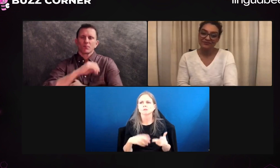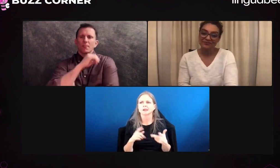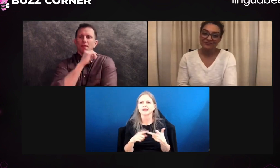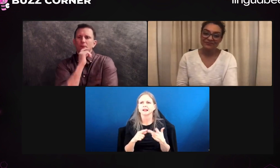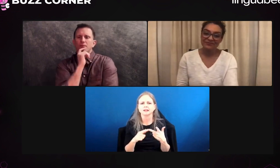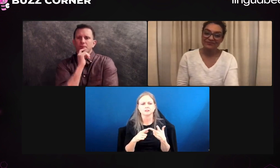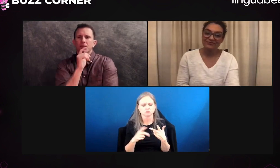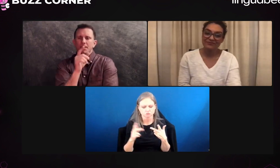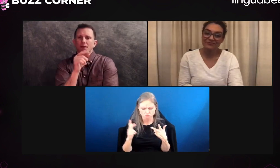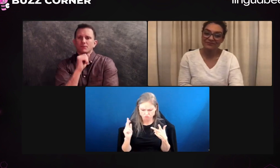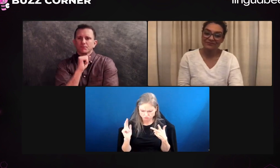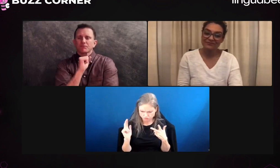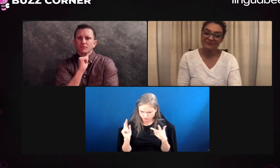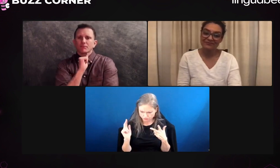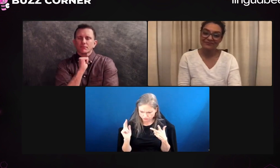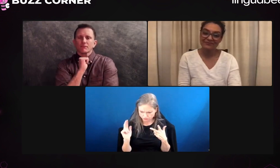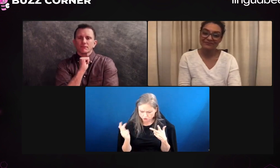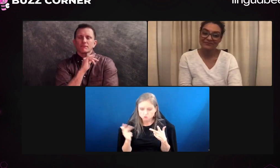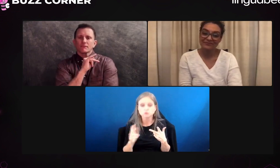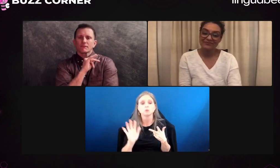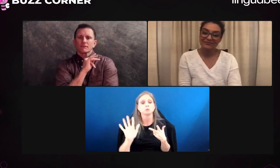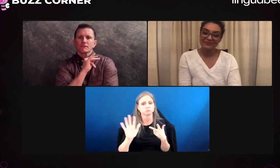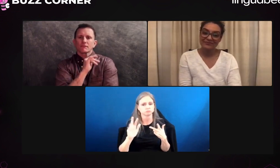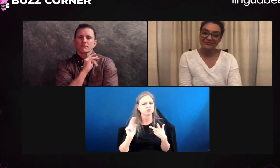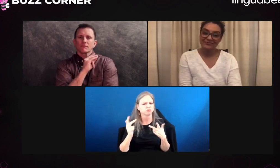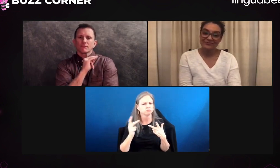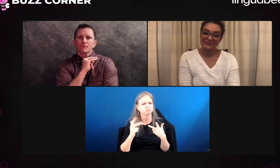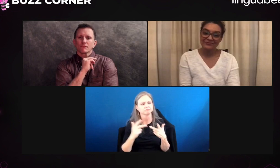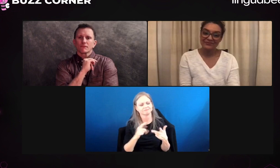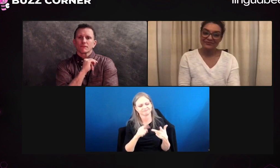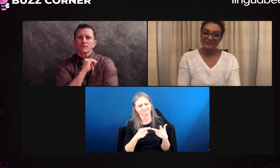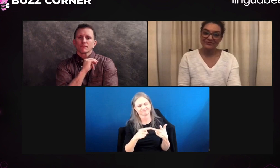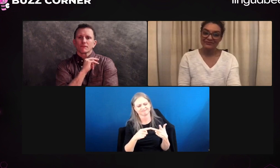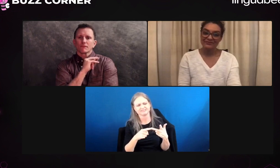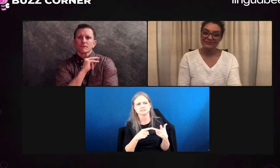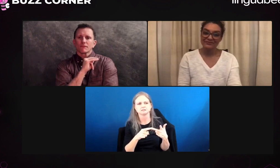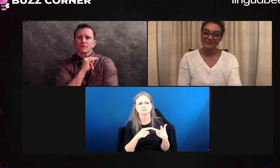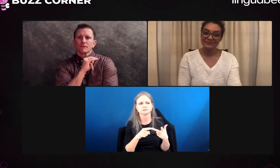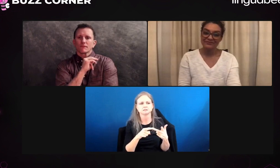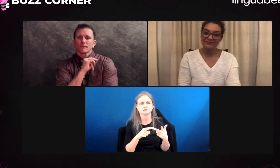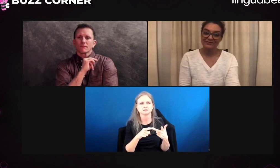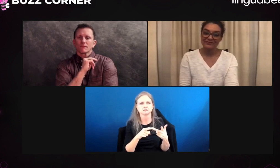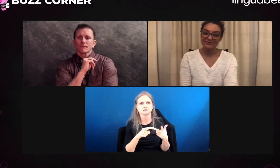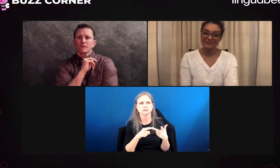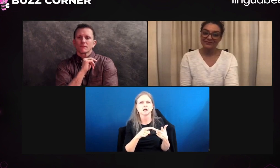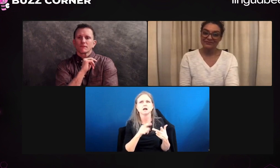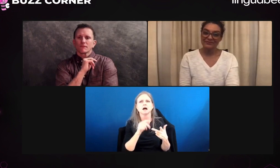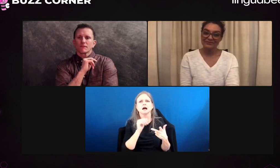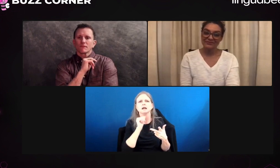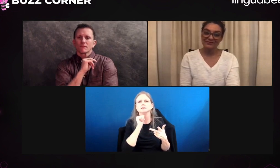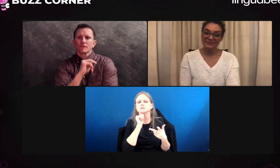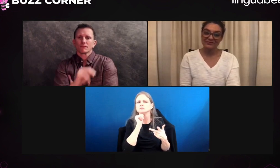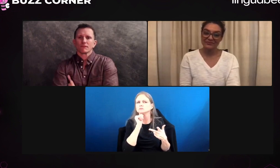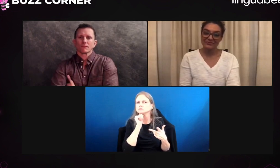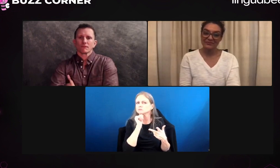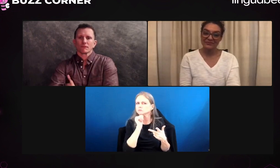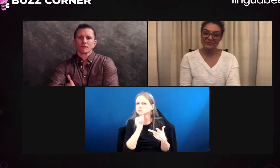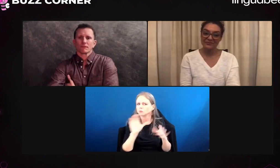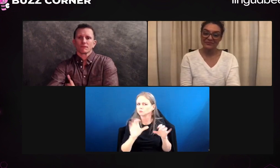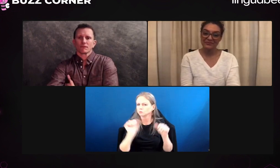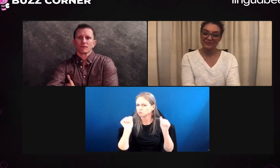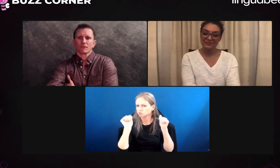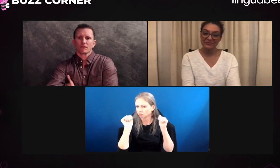an advocate. Yeah. Yeah, just that I'm being appropriately represented. And then the other thing